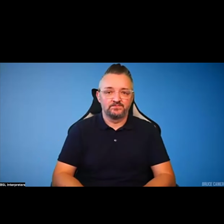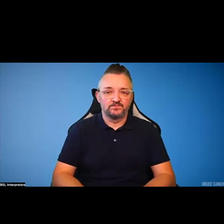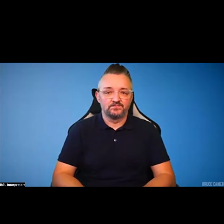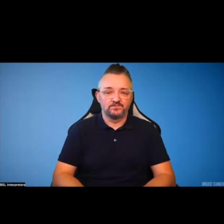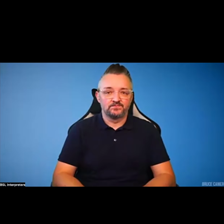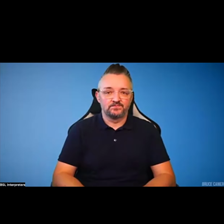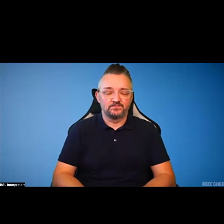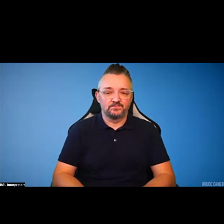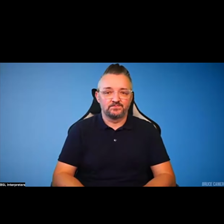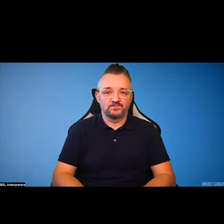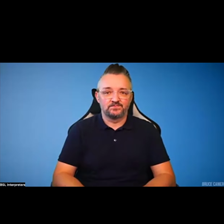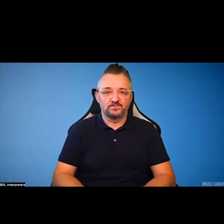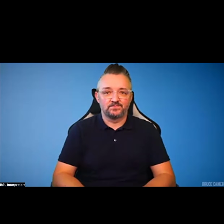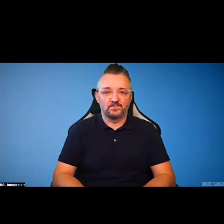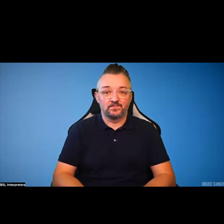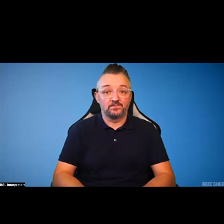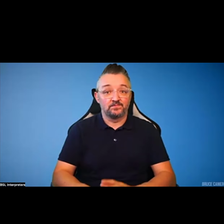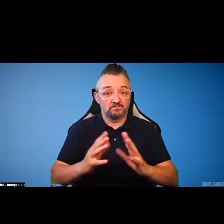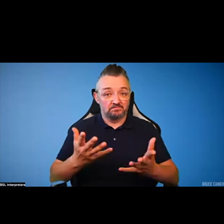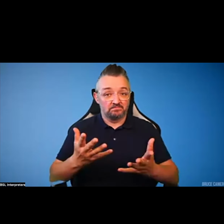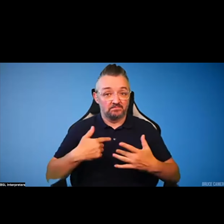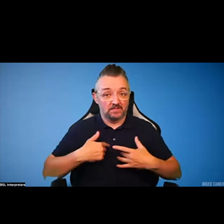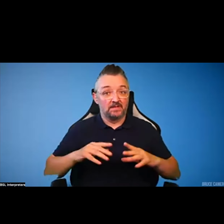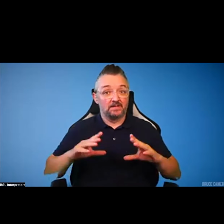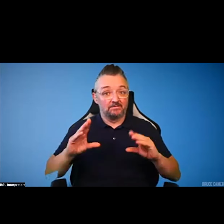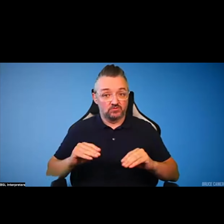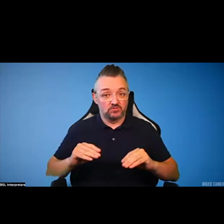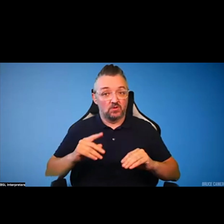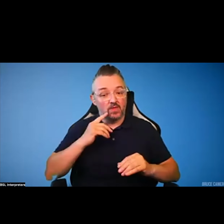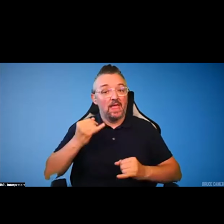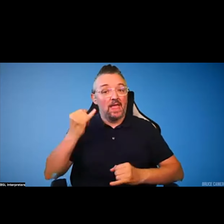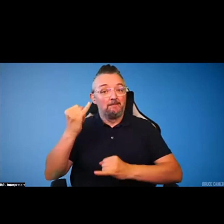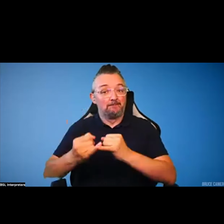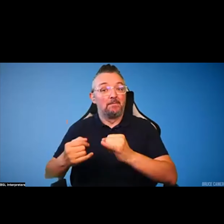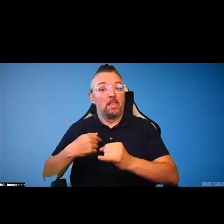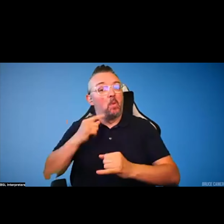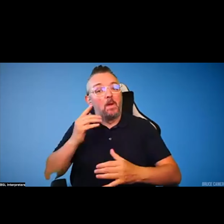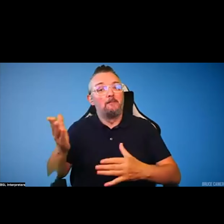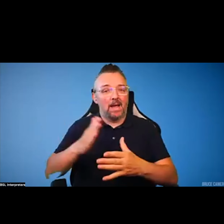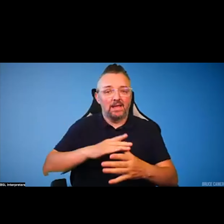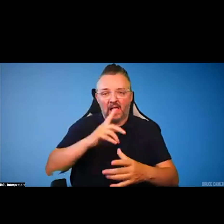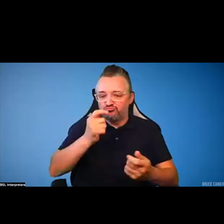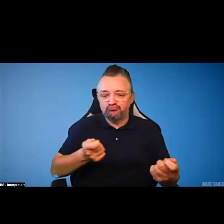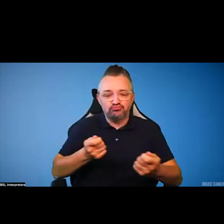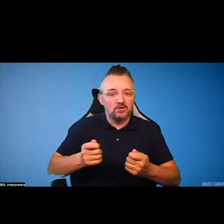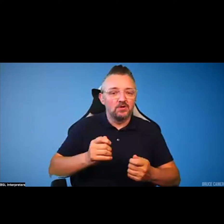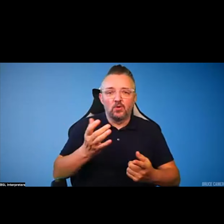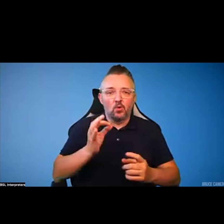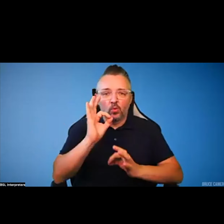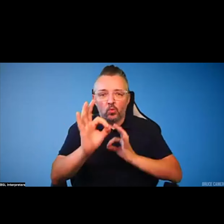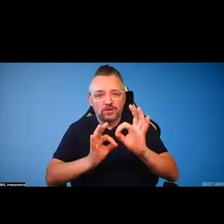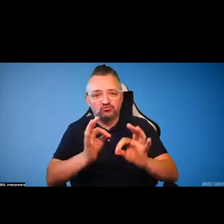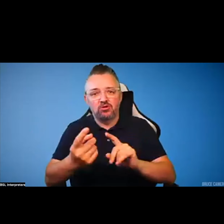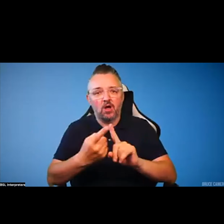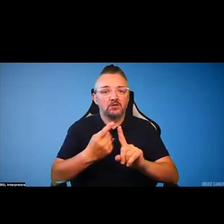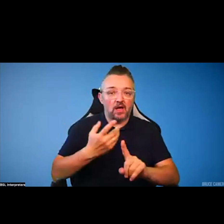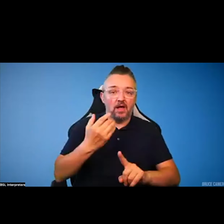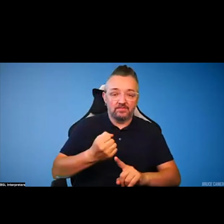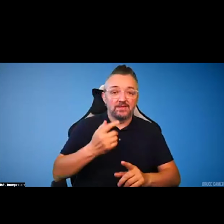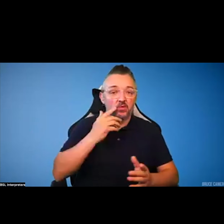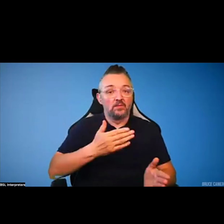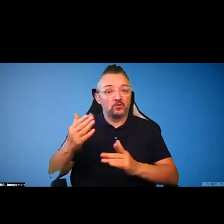vaccine. So that's it from me. I'll be back at the end to answer any or facilitate any answering of questions. We're going to go over to